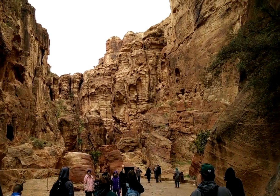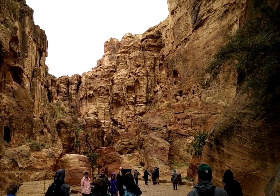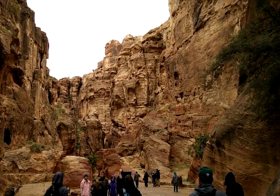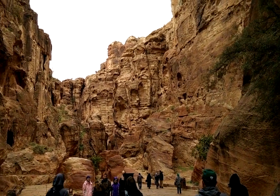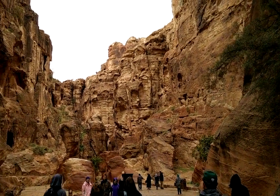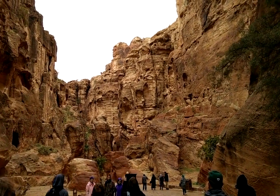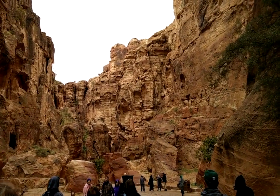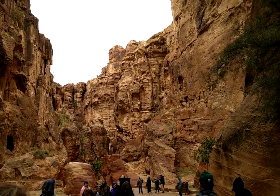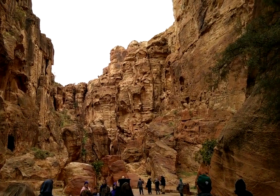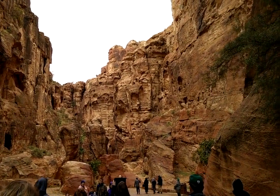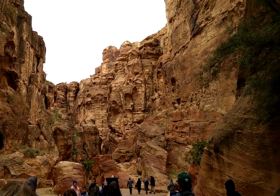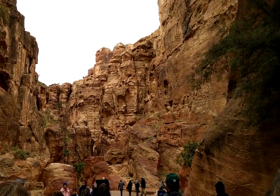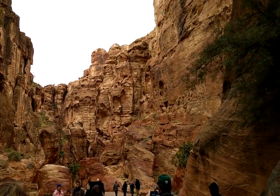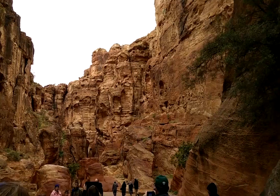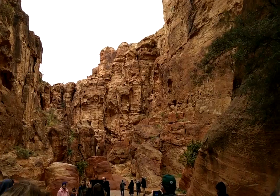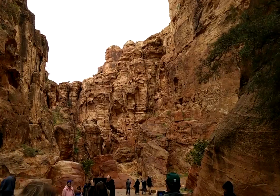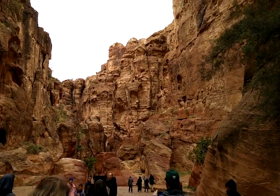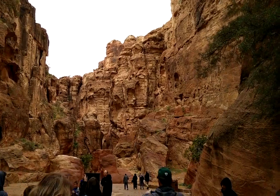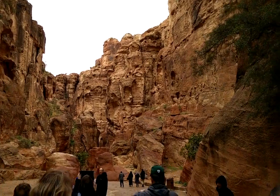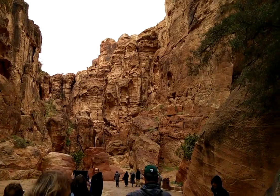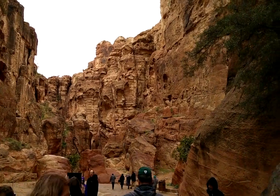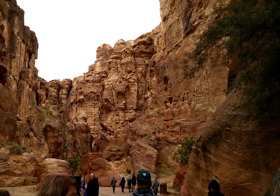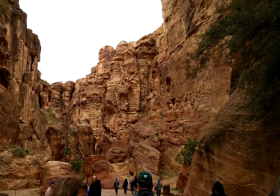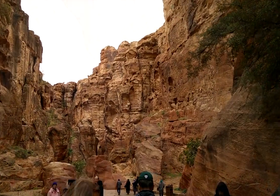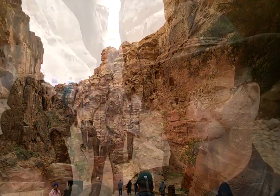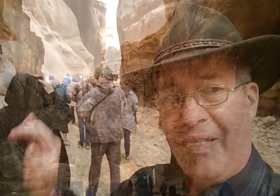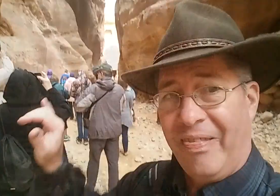We're in a canyon headed down to the city of Petra.